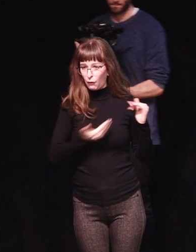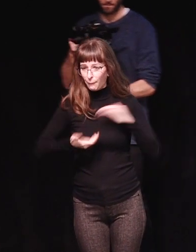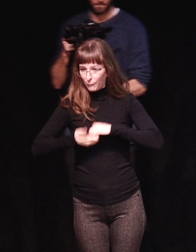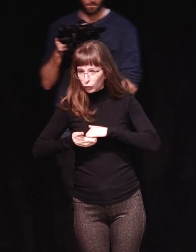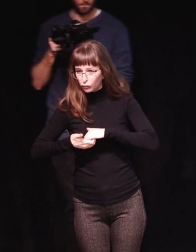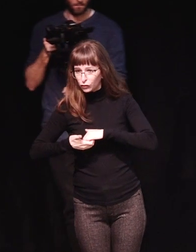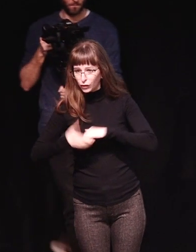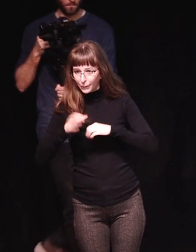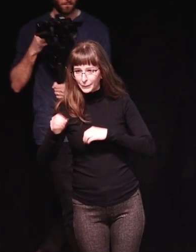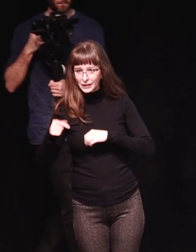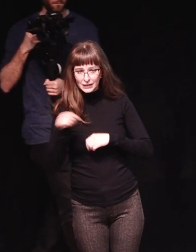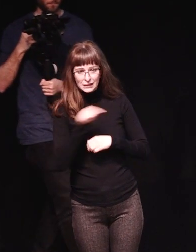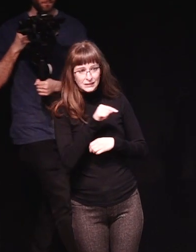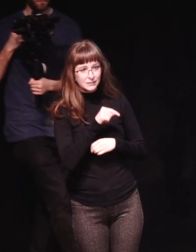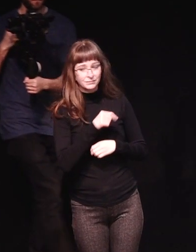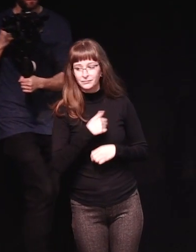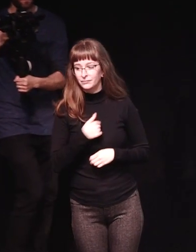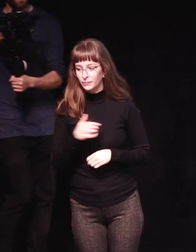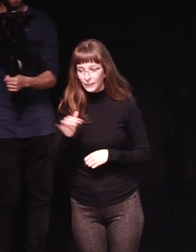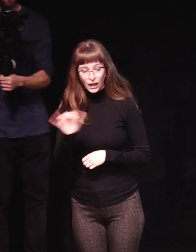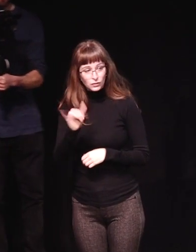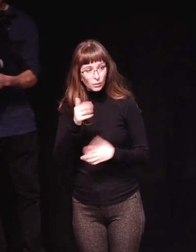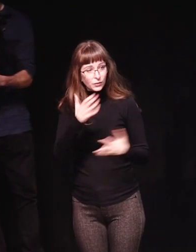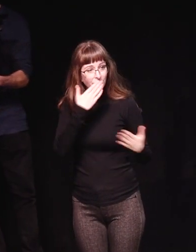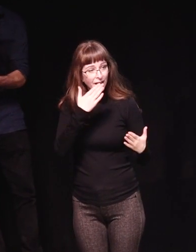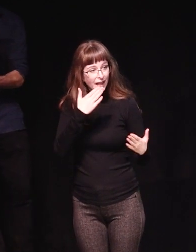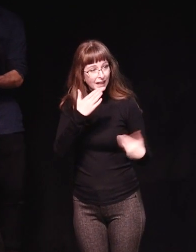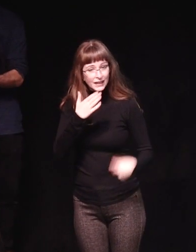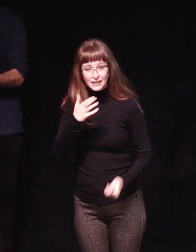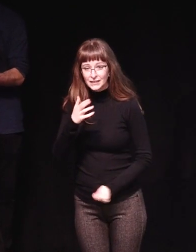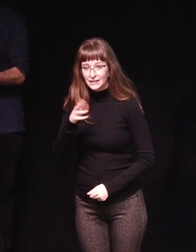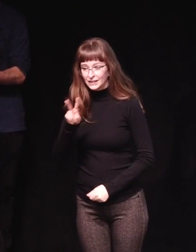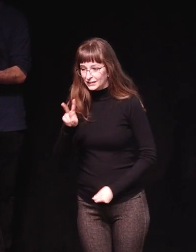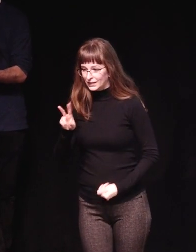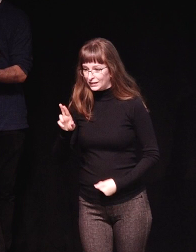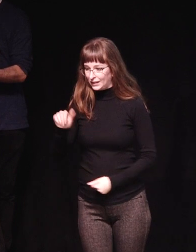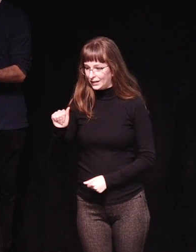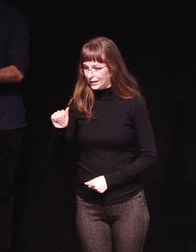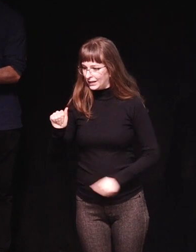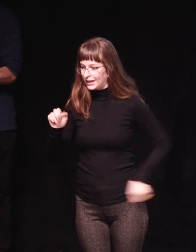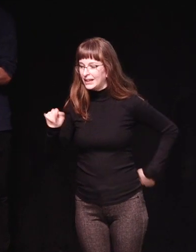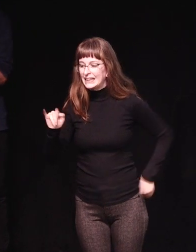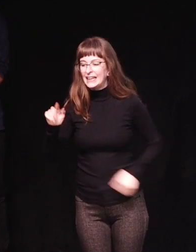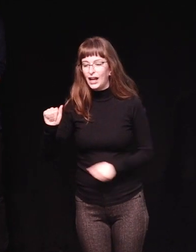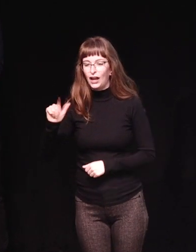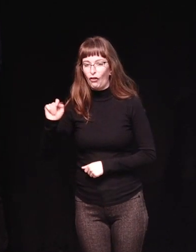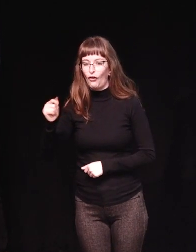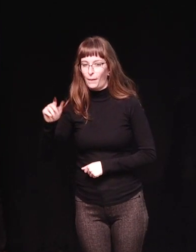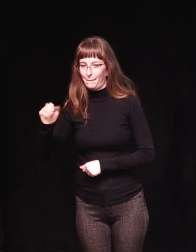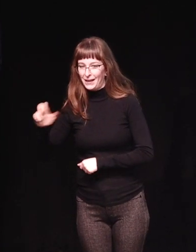want to give a big thanks to my partner in crime. Where is Anita Altman? I saw her before. Anita Altman, co-founder of the